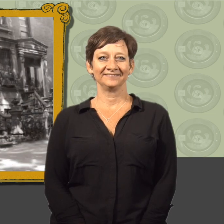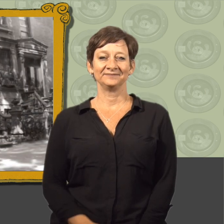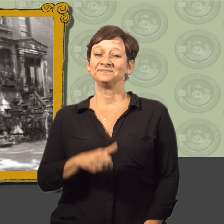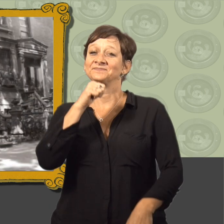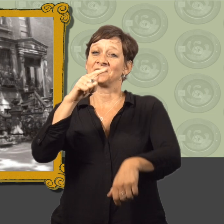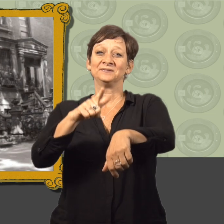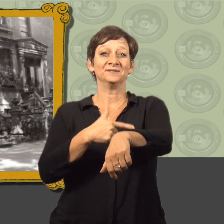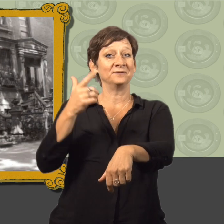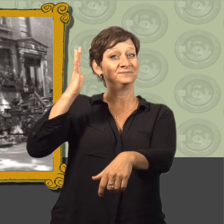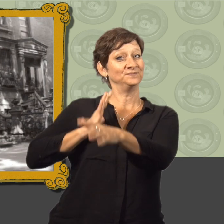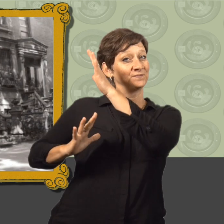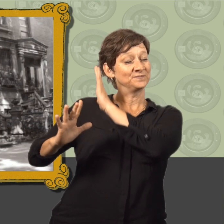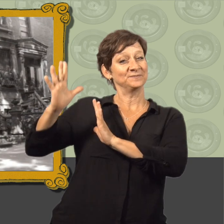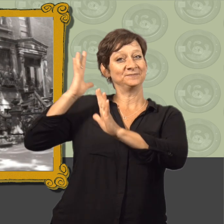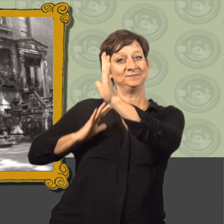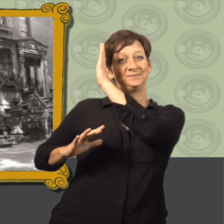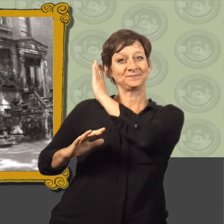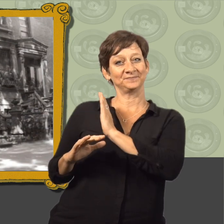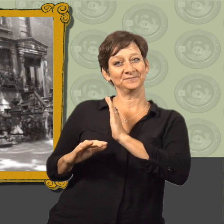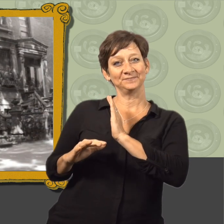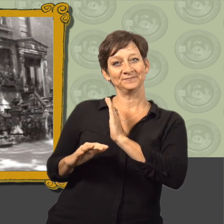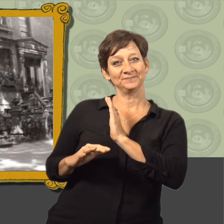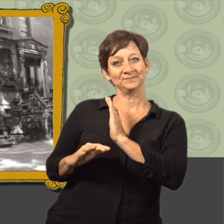Not so long ago